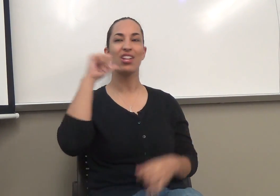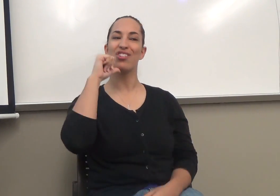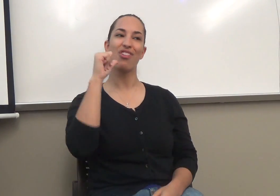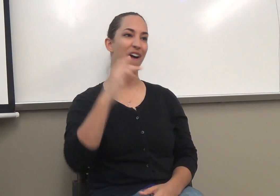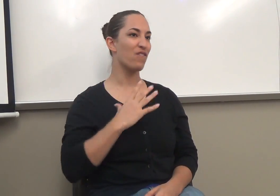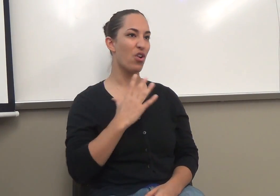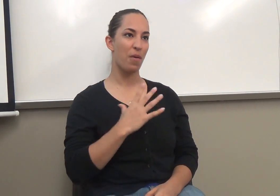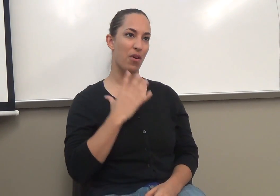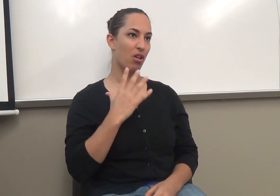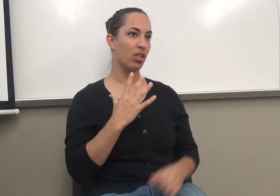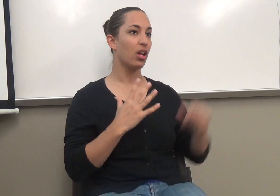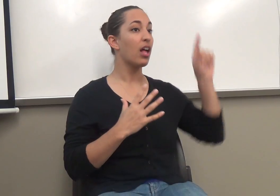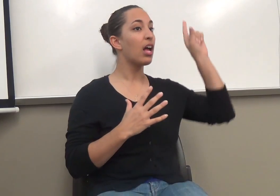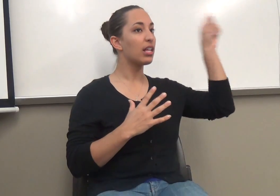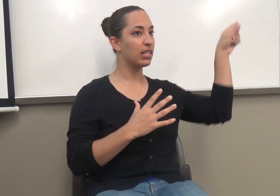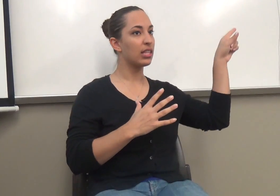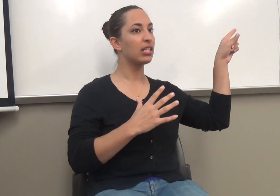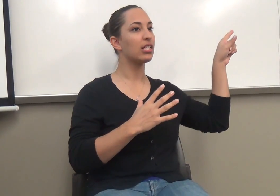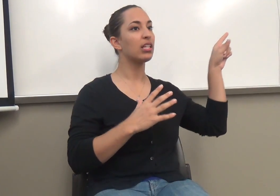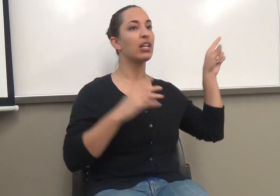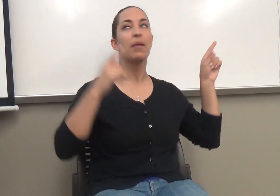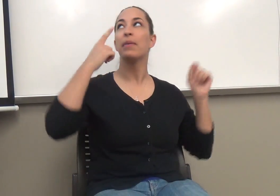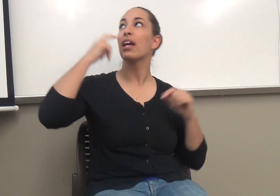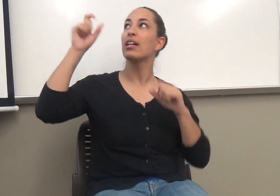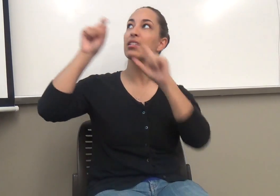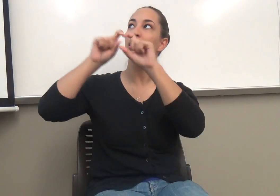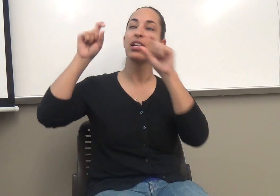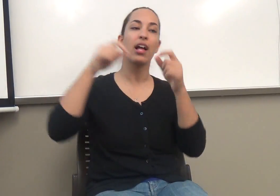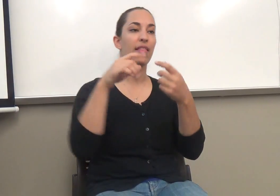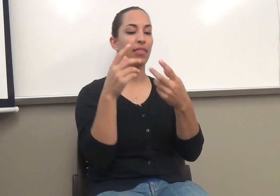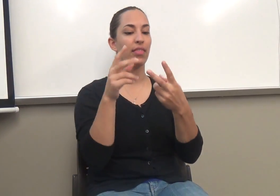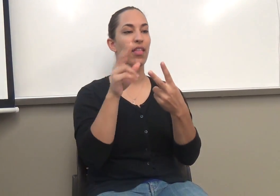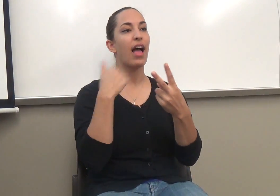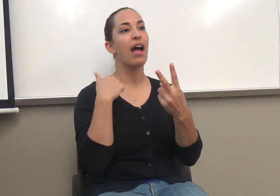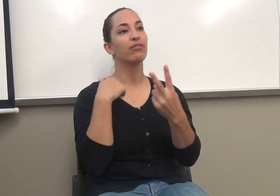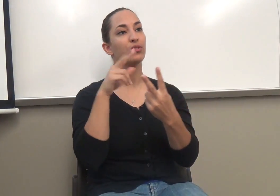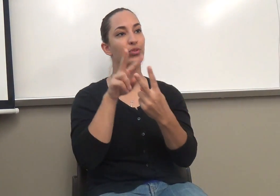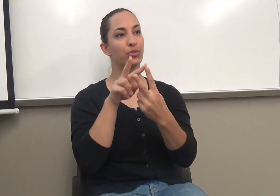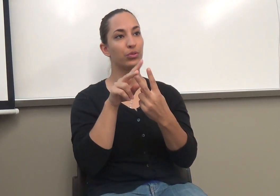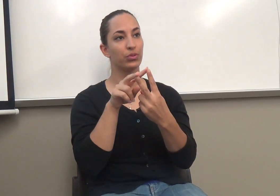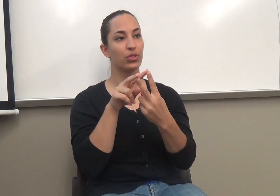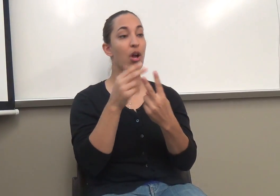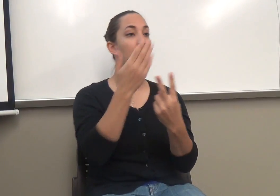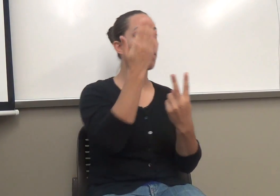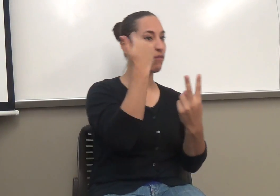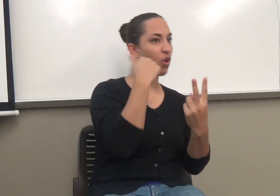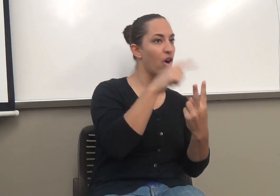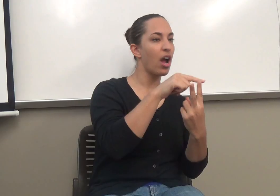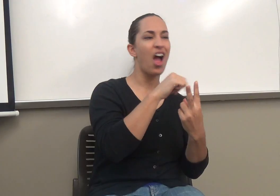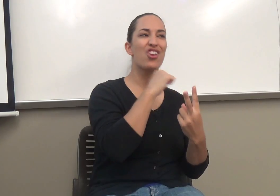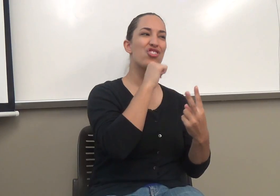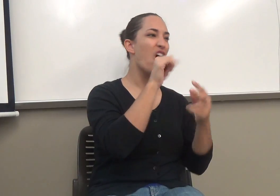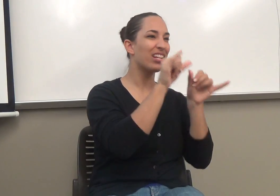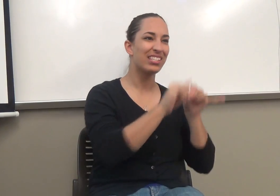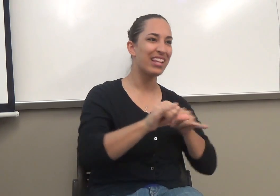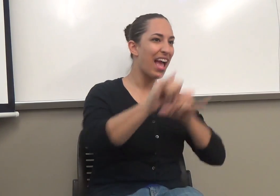So the very common use of kid to mean a young person or a child is actually not